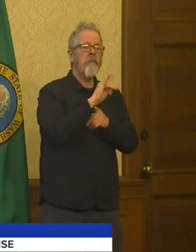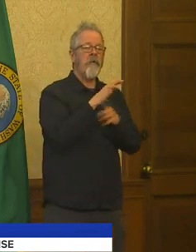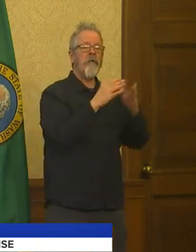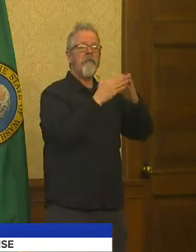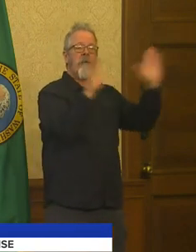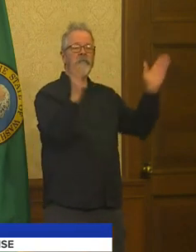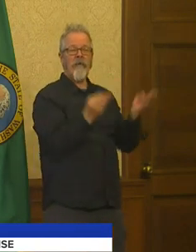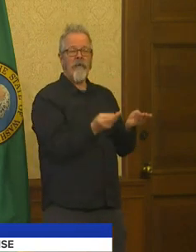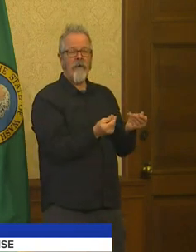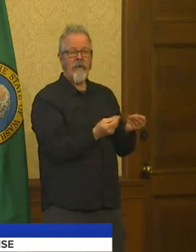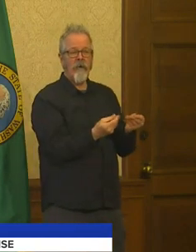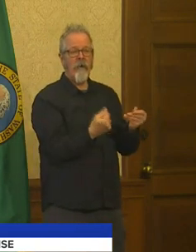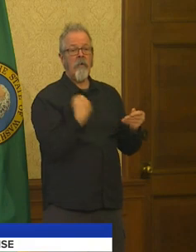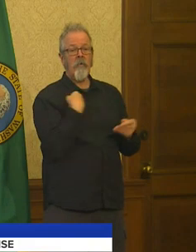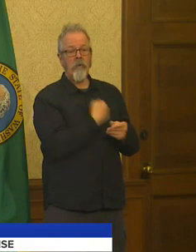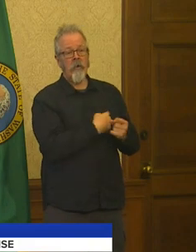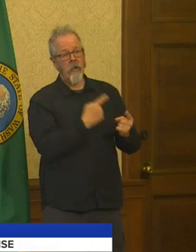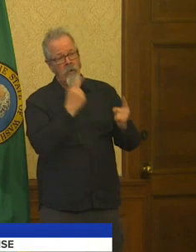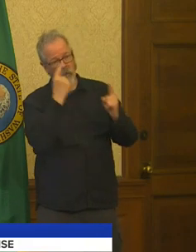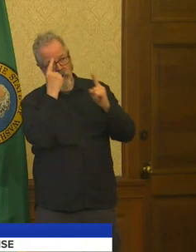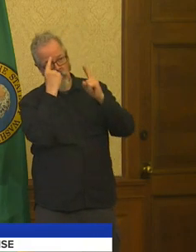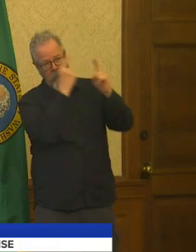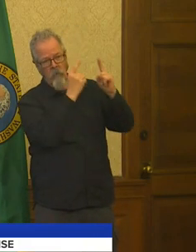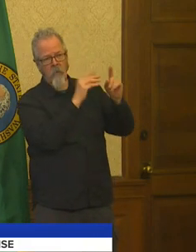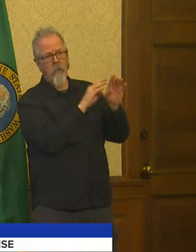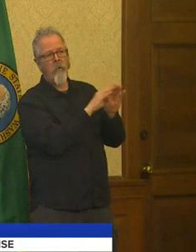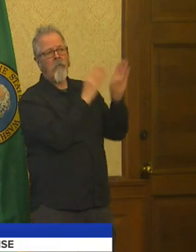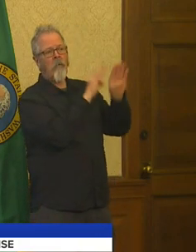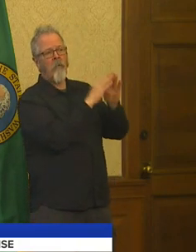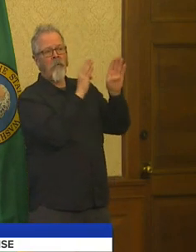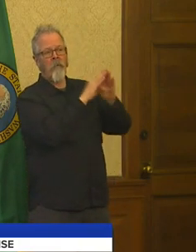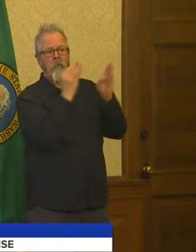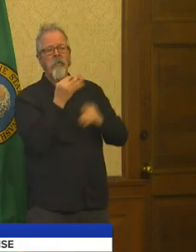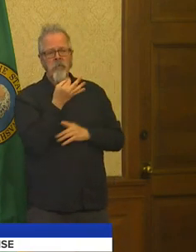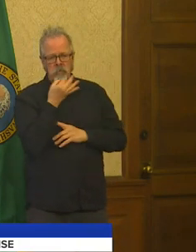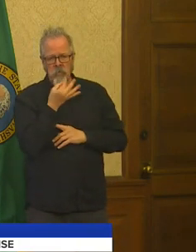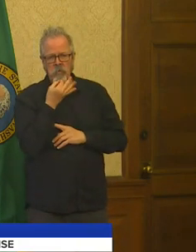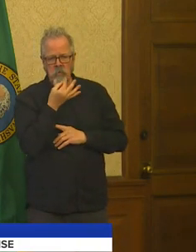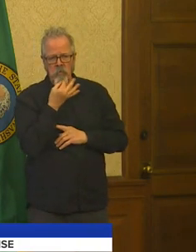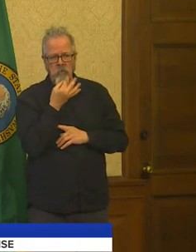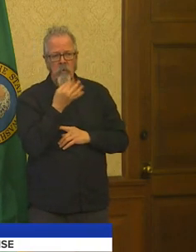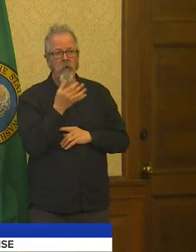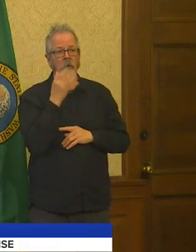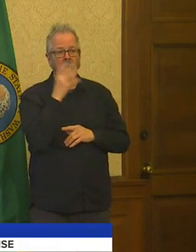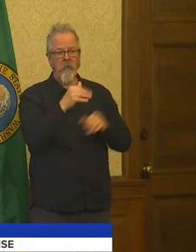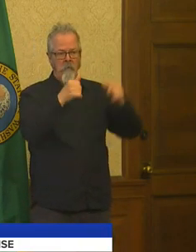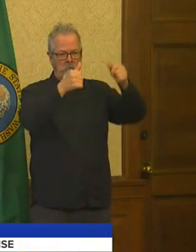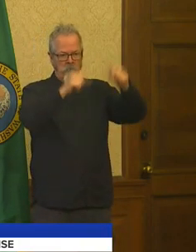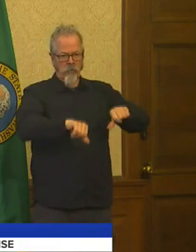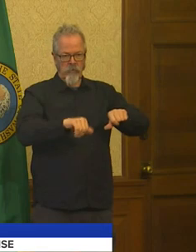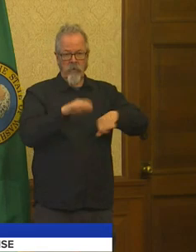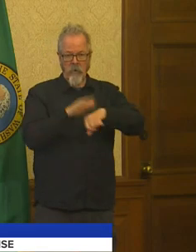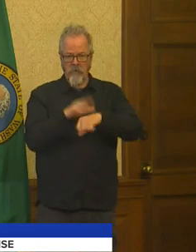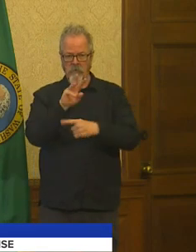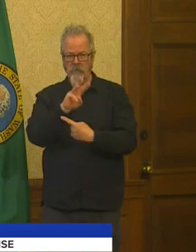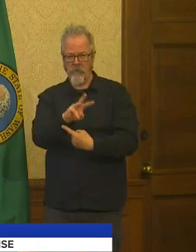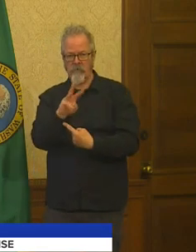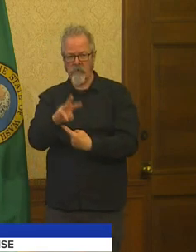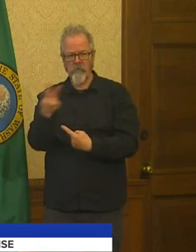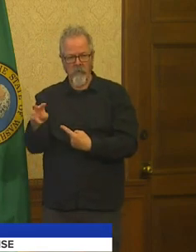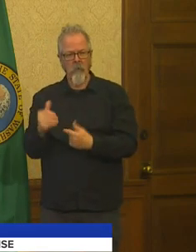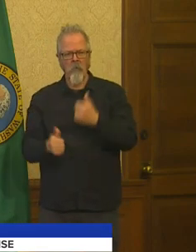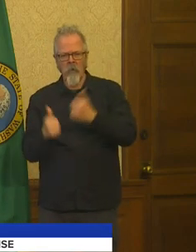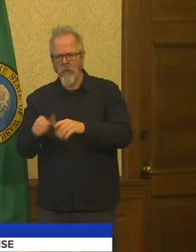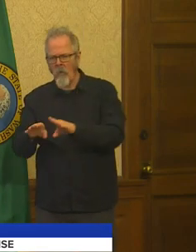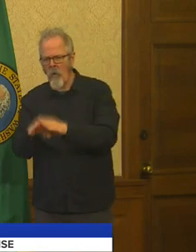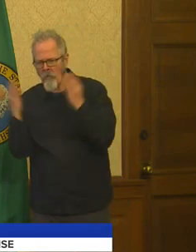can check our website to identify which ones are open and when they will be open. We are working very closely with our